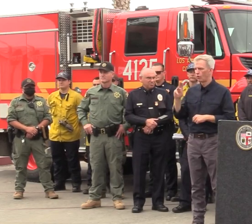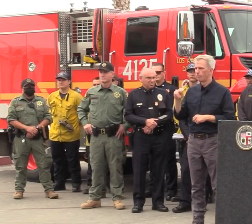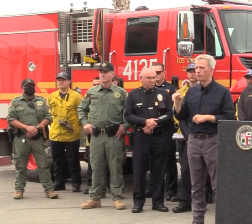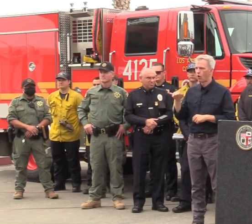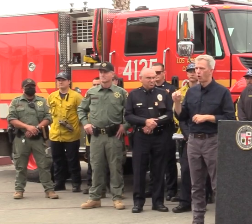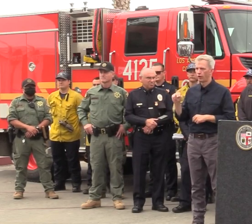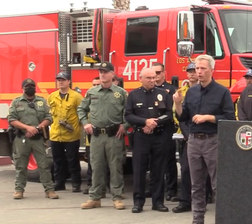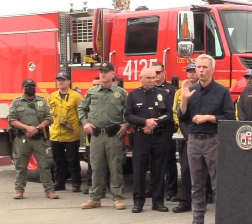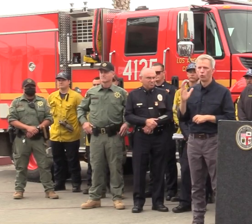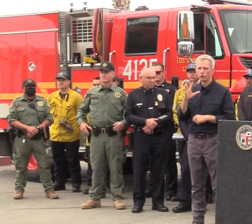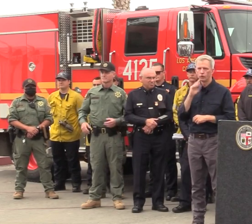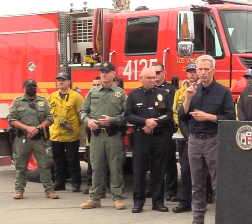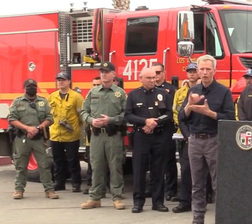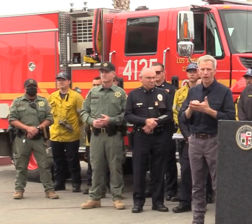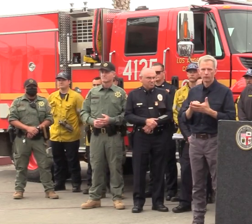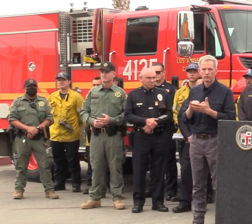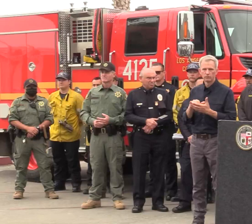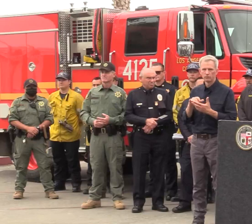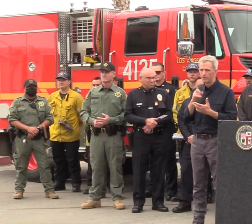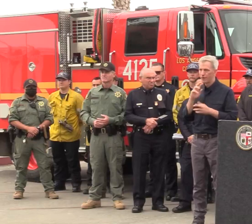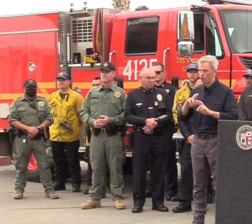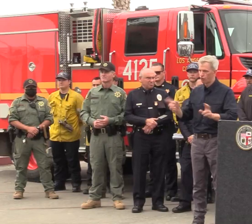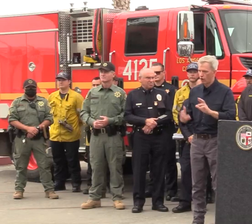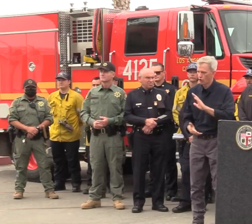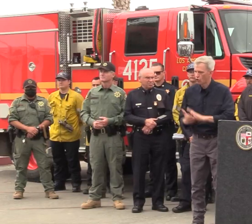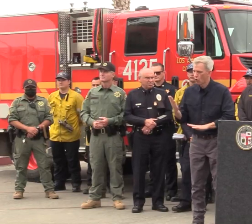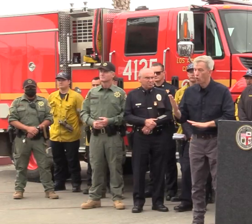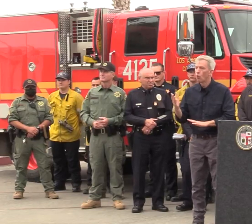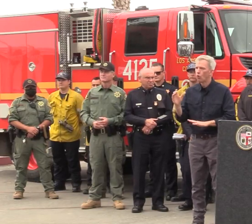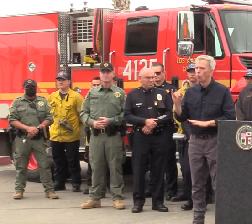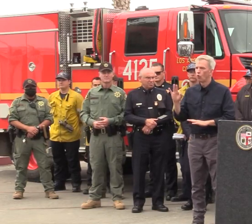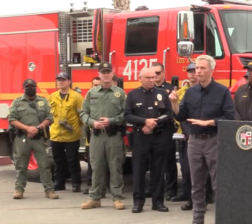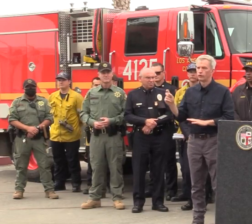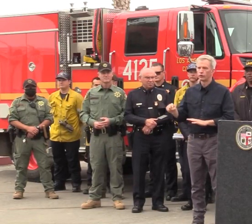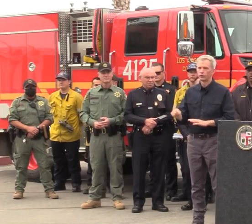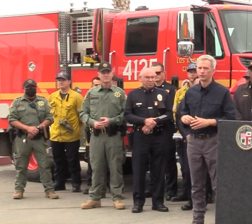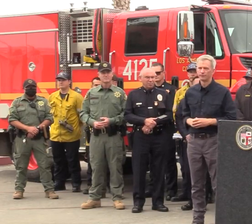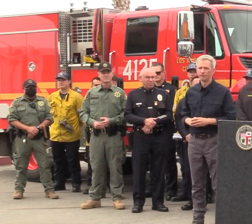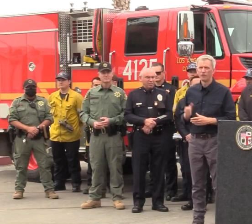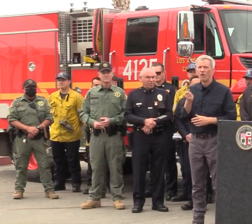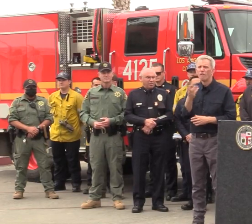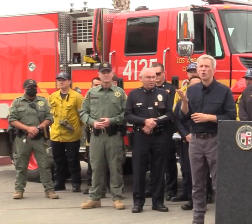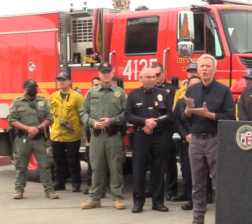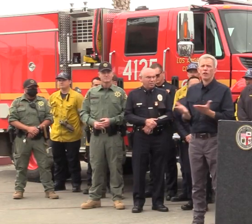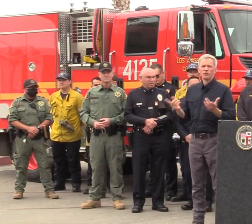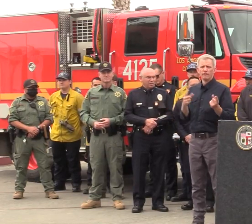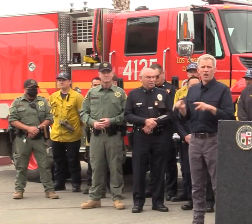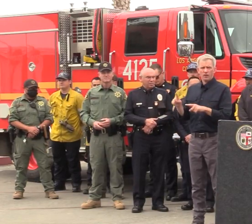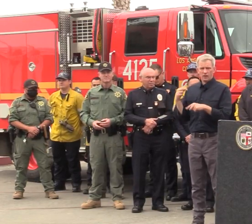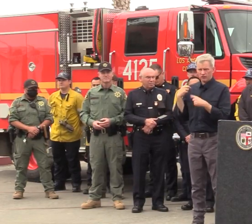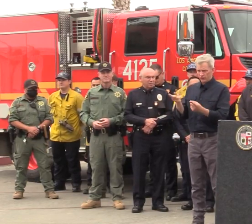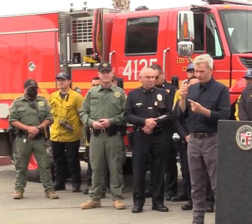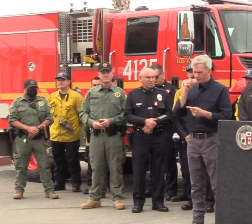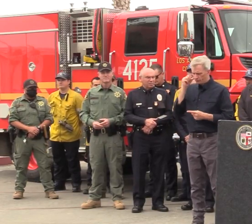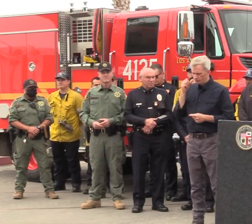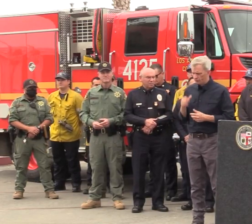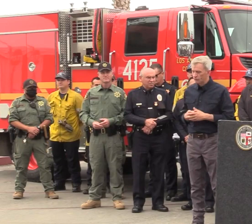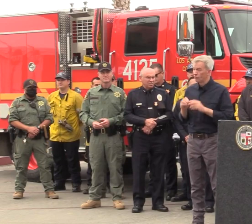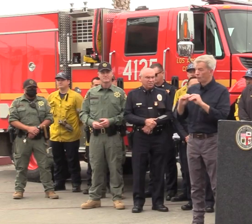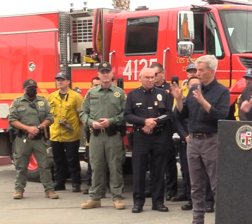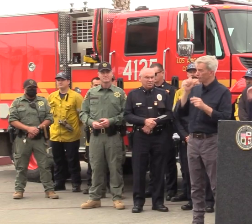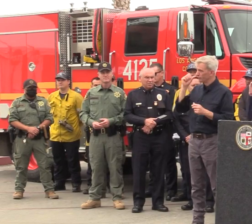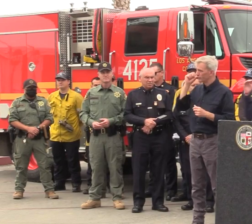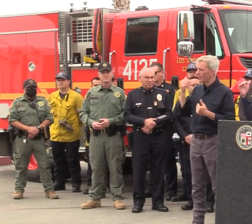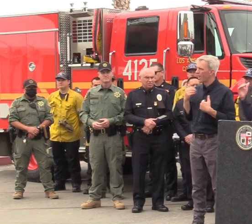that and being ready to go if necessary. Let me walk through a few things that have happened since yesterday. Obviously, yesterday we